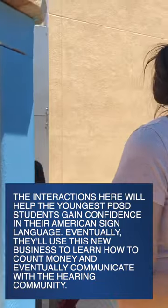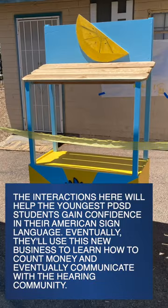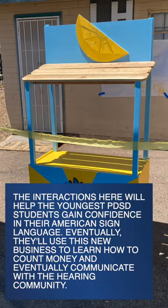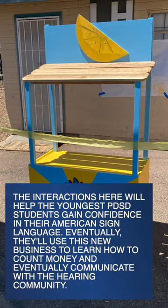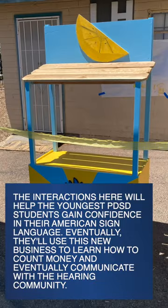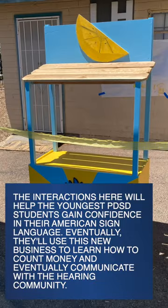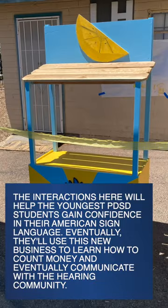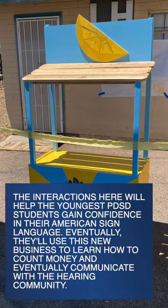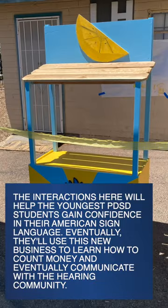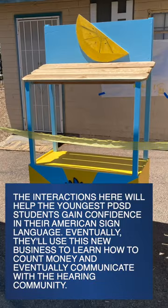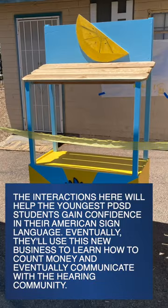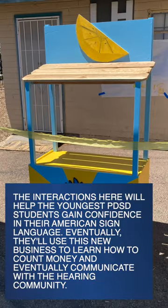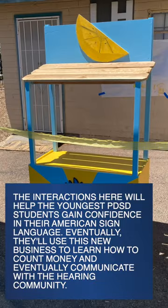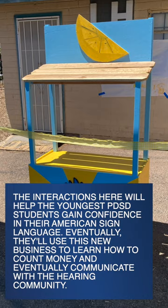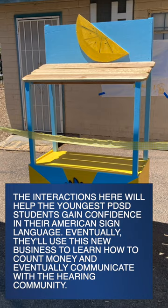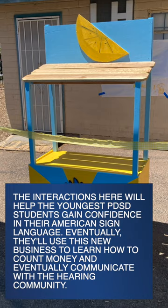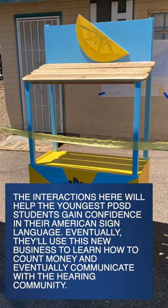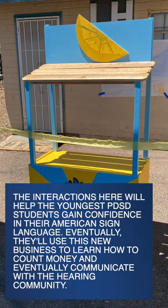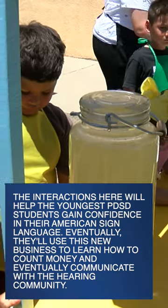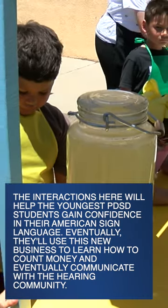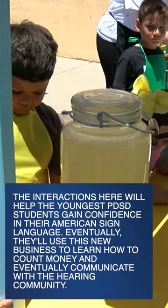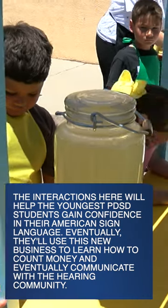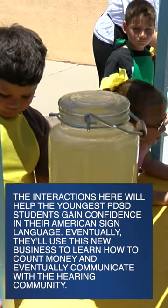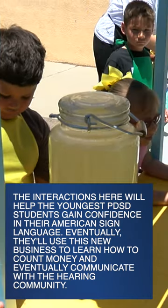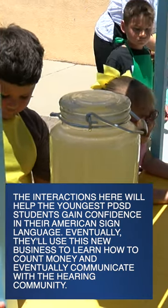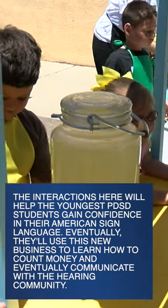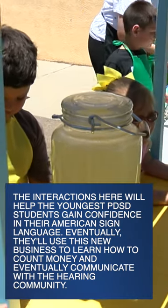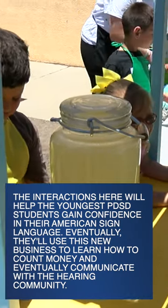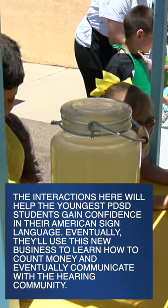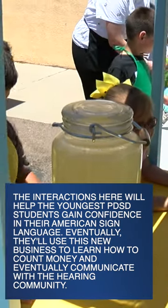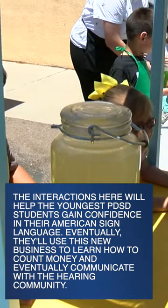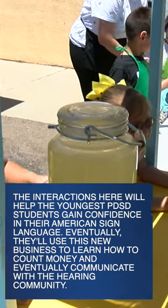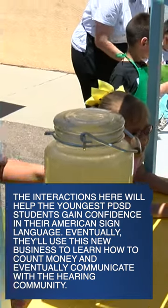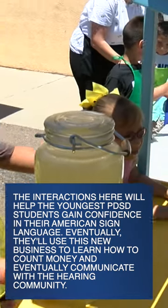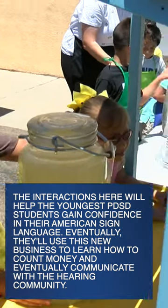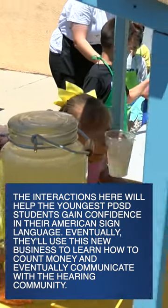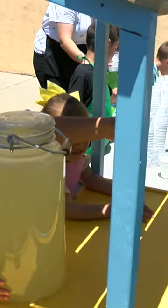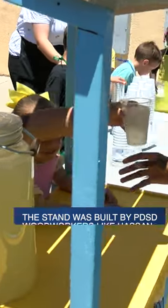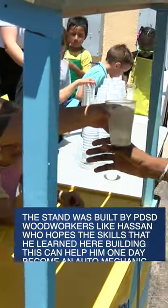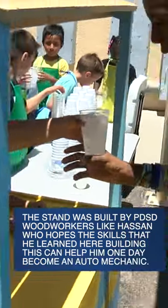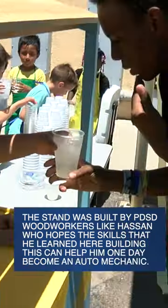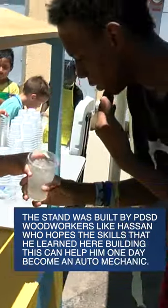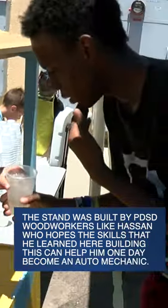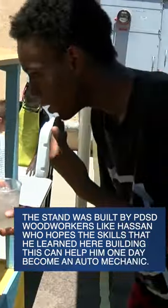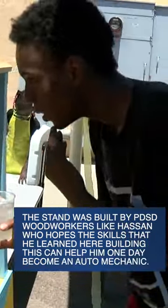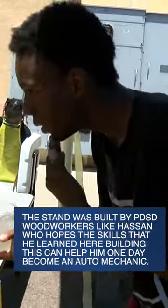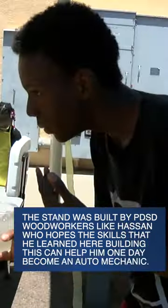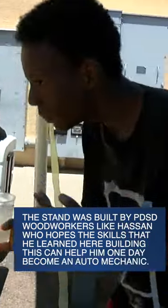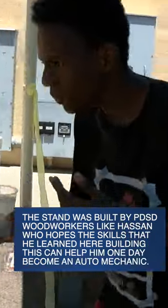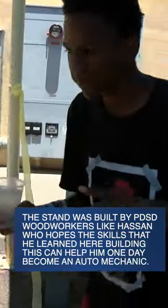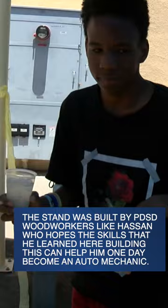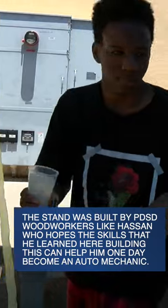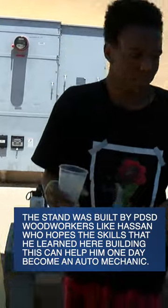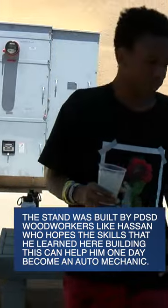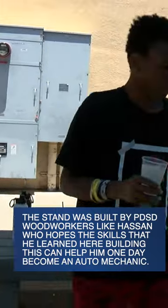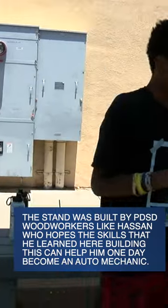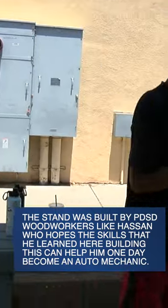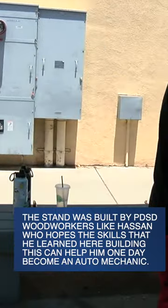business to learn how to count money and eventually communicate with the hearing community. The stand was built by PDSD woodworkers